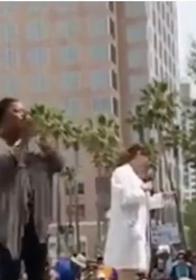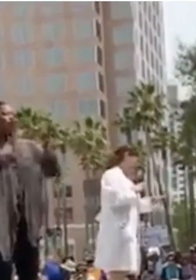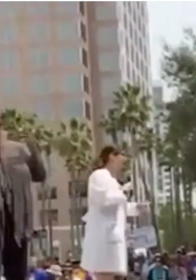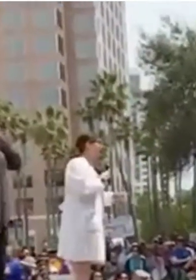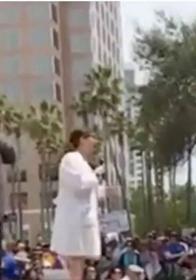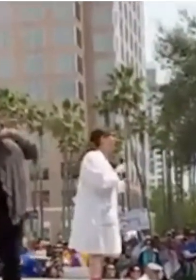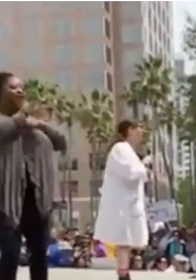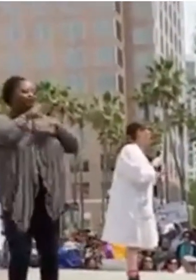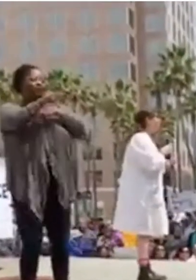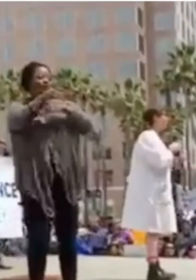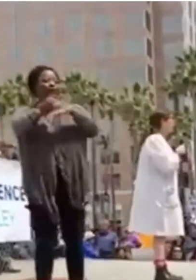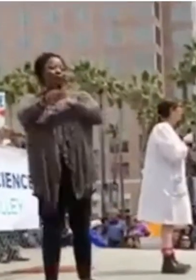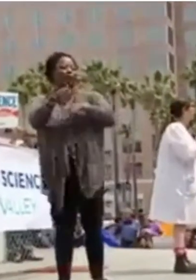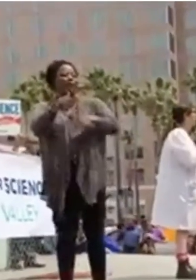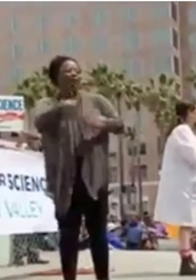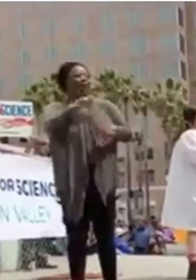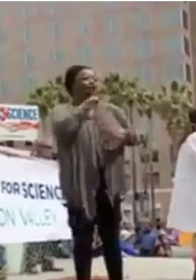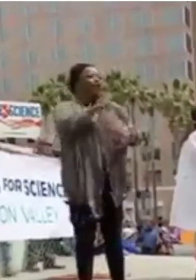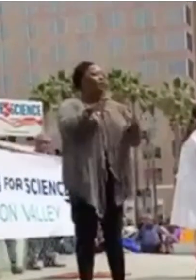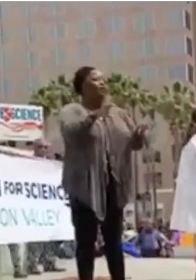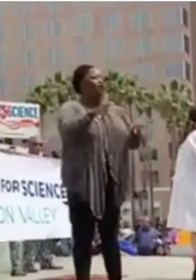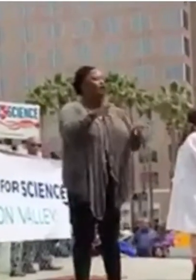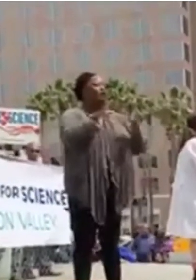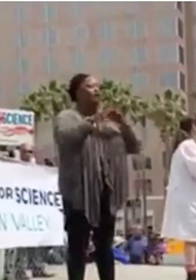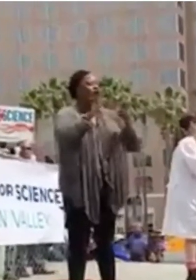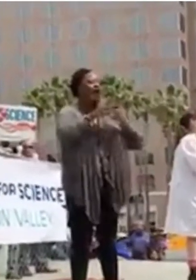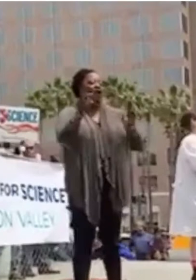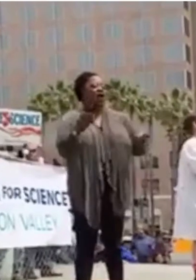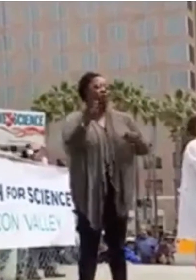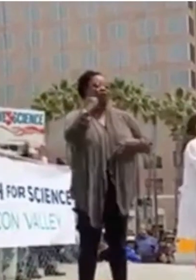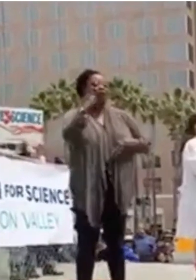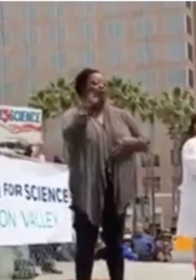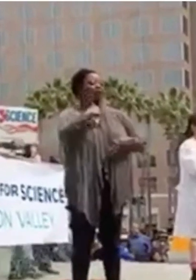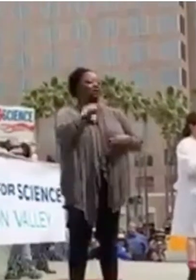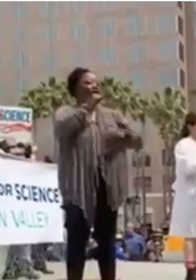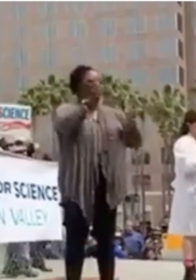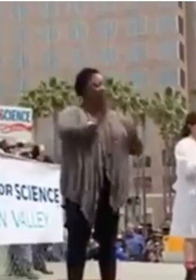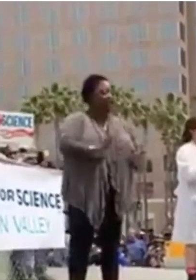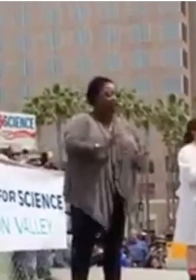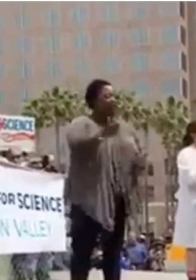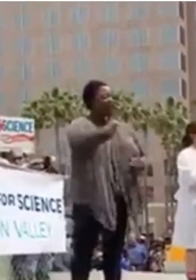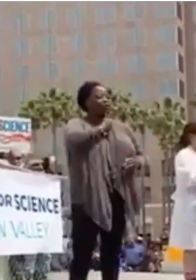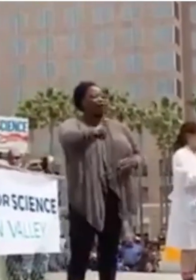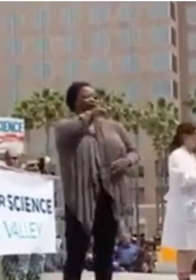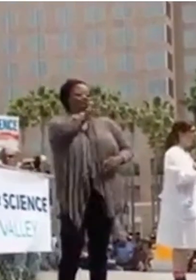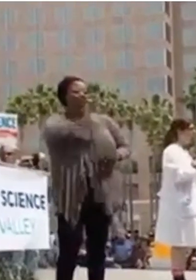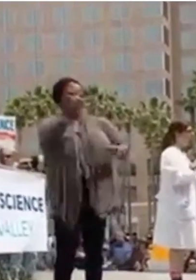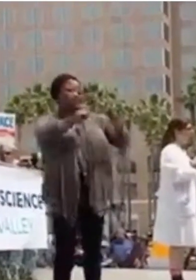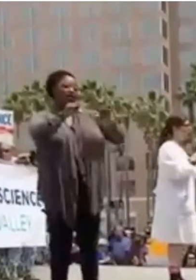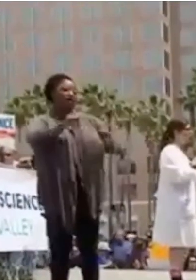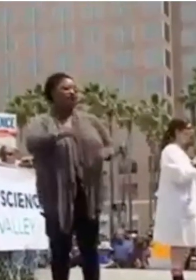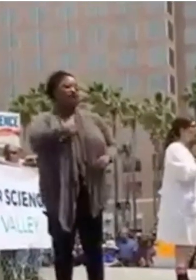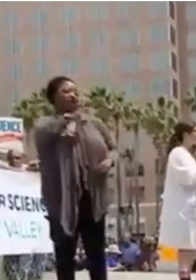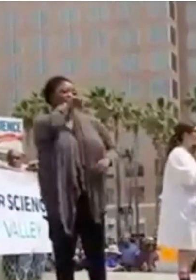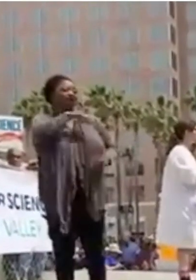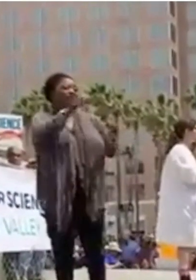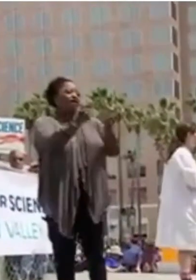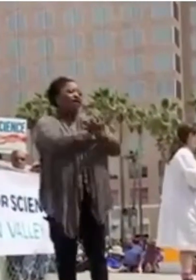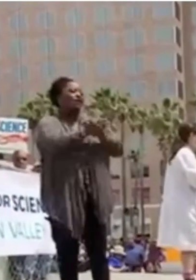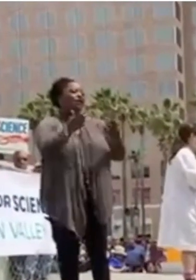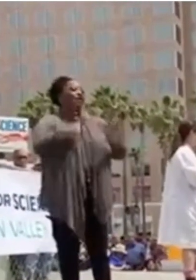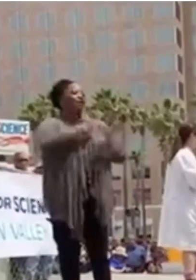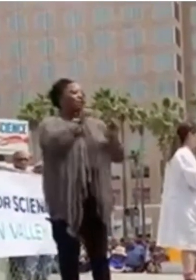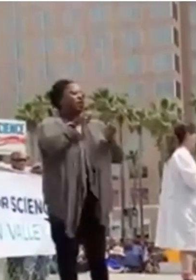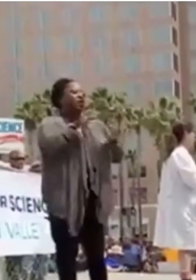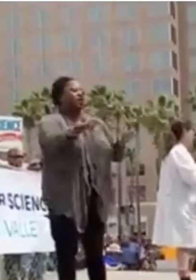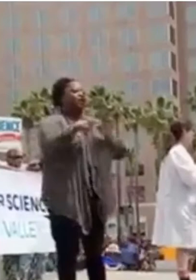but I really wanted to just say that I'm here because I'm a scientist, and I love science, and I love everything that we are